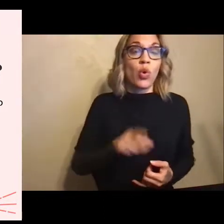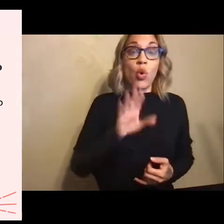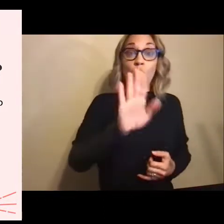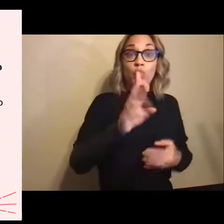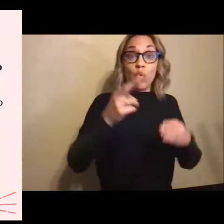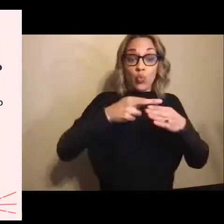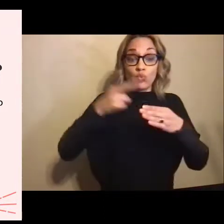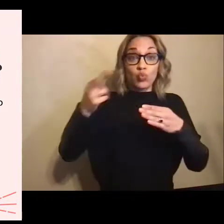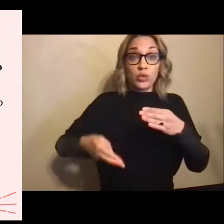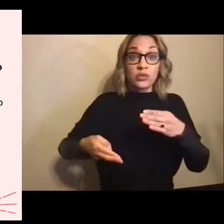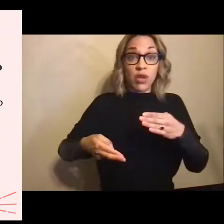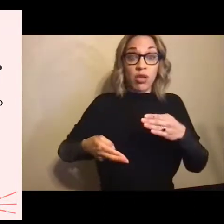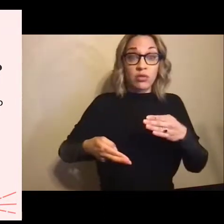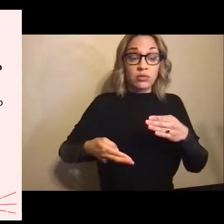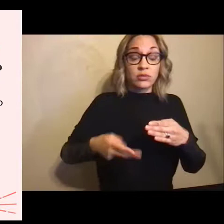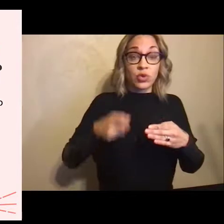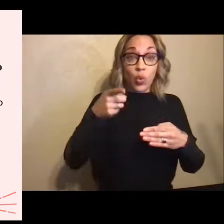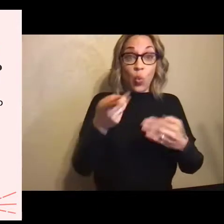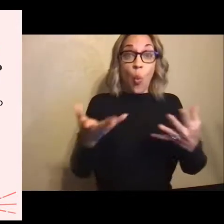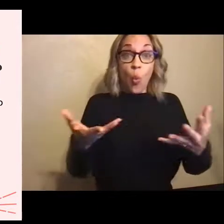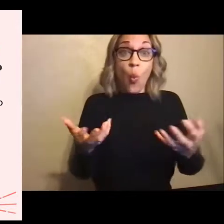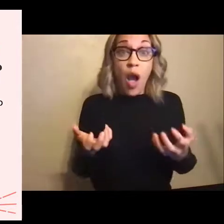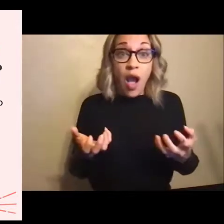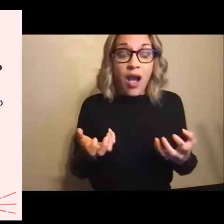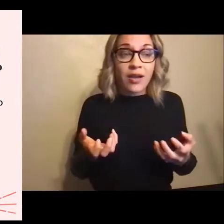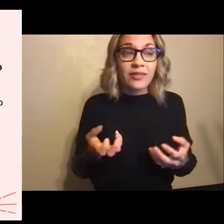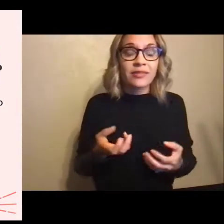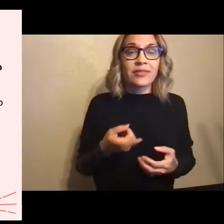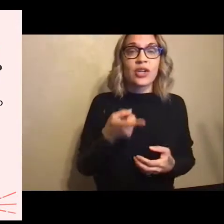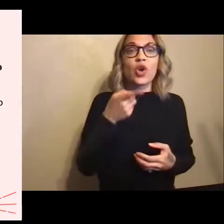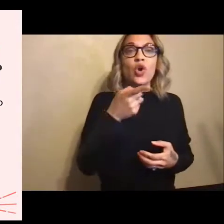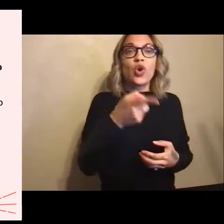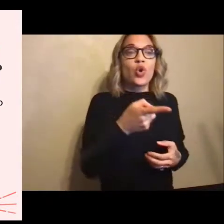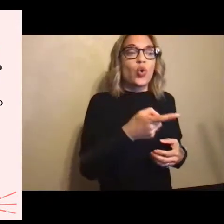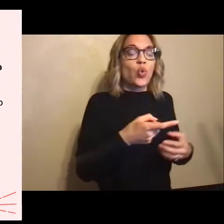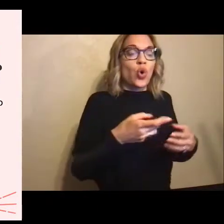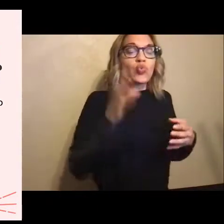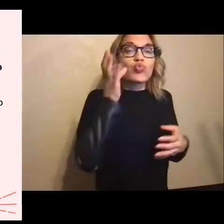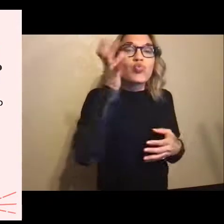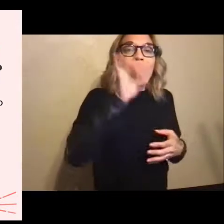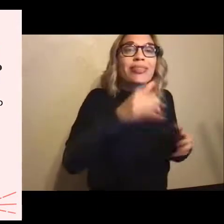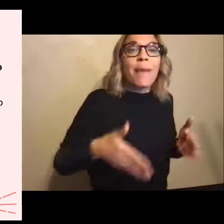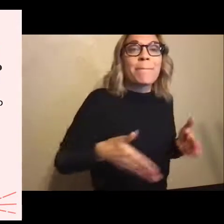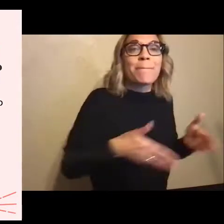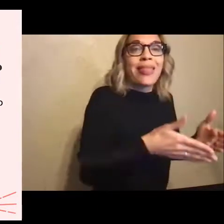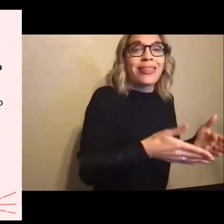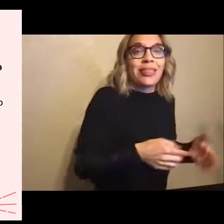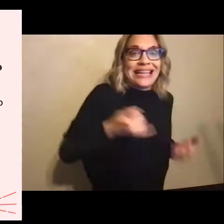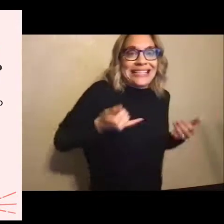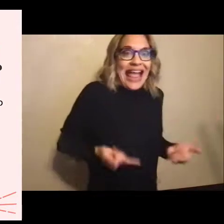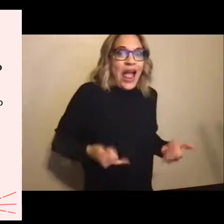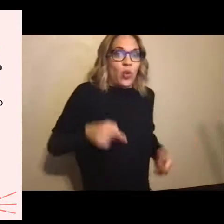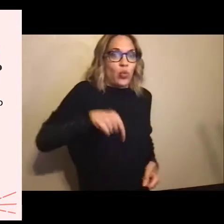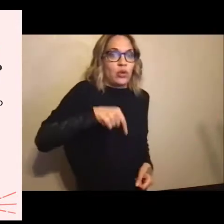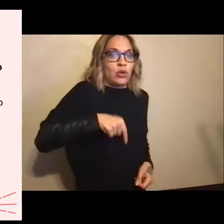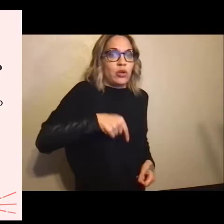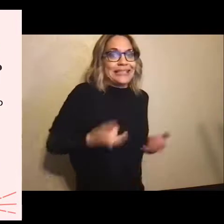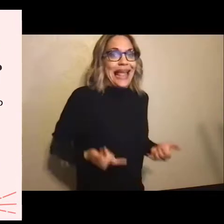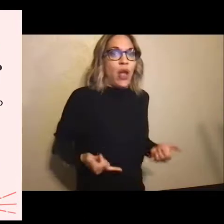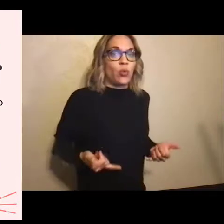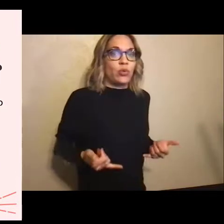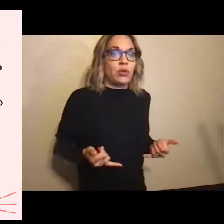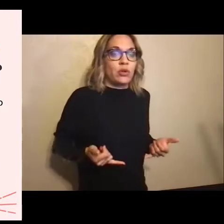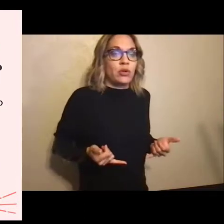Be thinking of tomorrow today. Think about the results you want, what you want to accomplish, and then